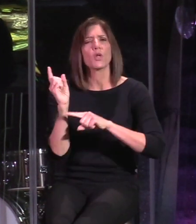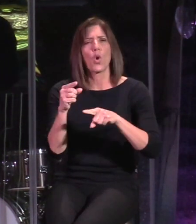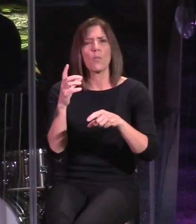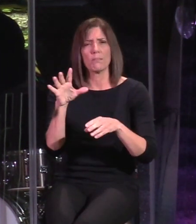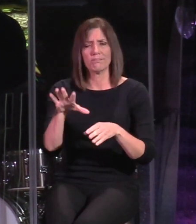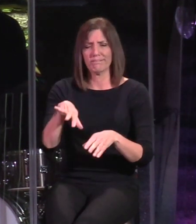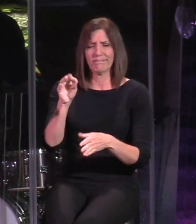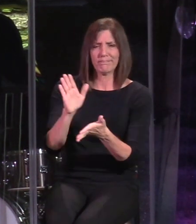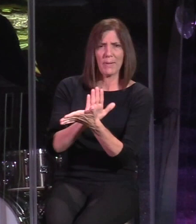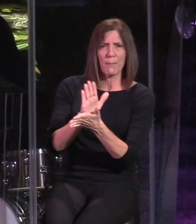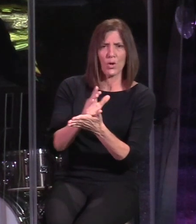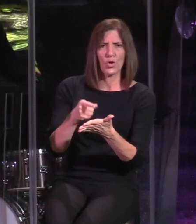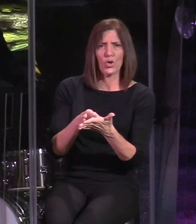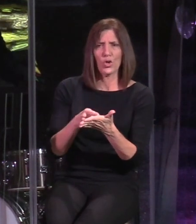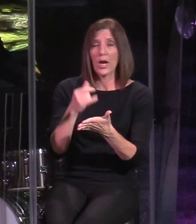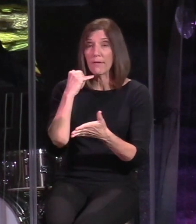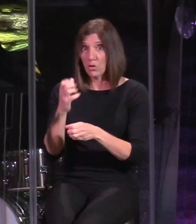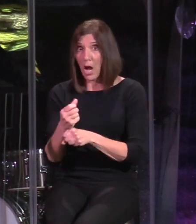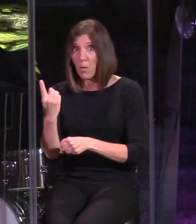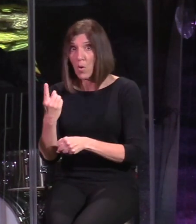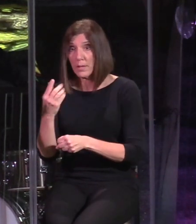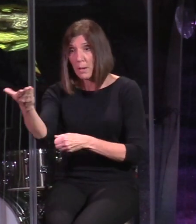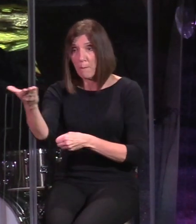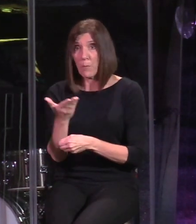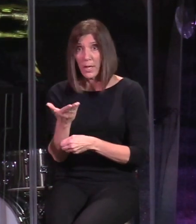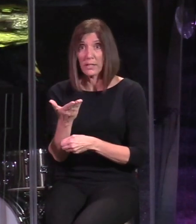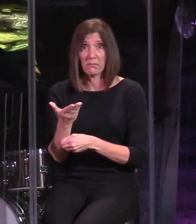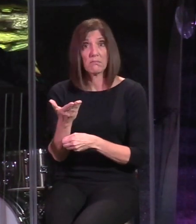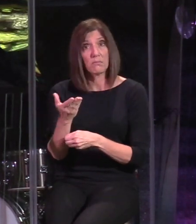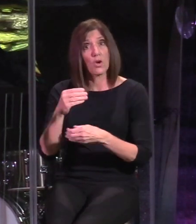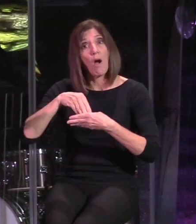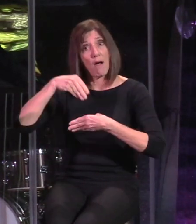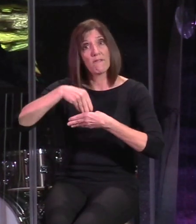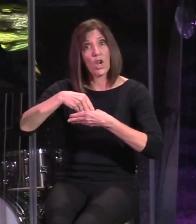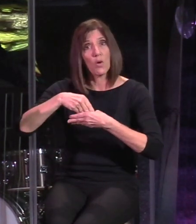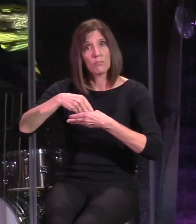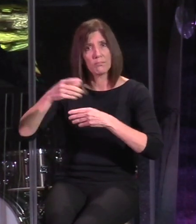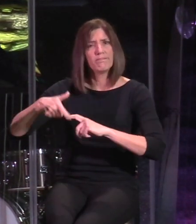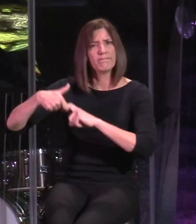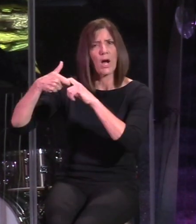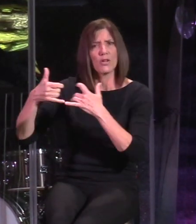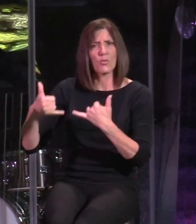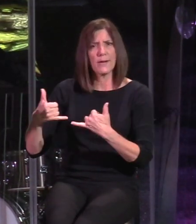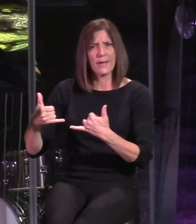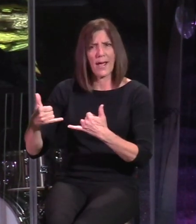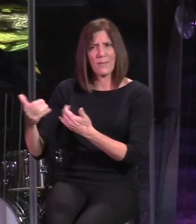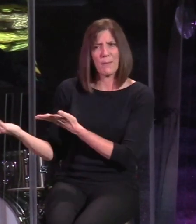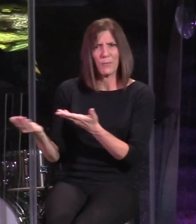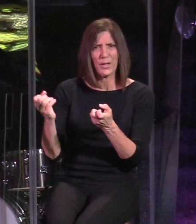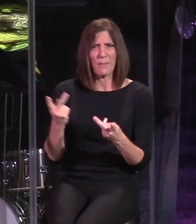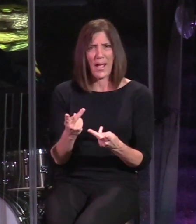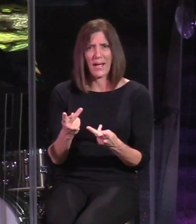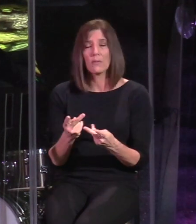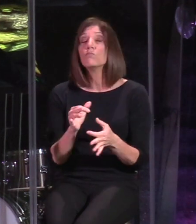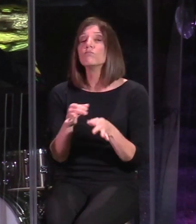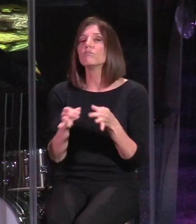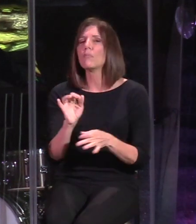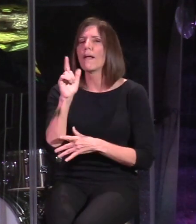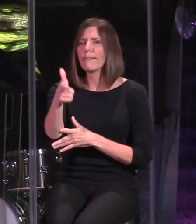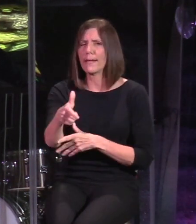piece of paper, and you can pause the video right now if you need to do that. We'll come back to that and explain why we're going to use that later in